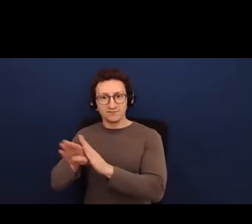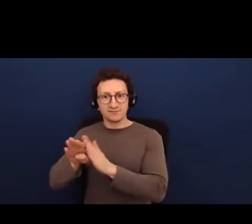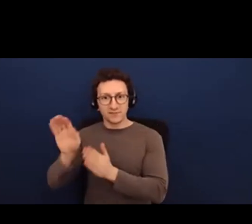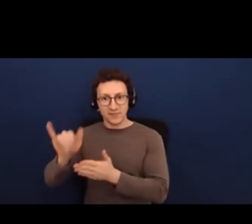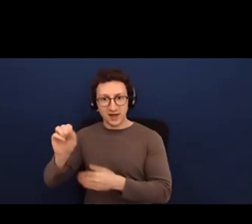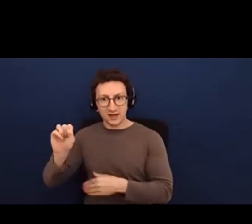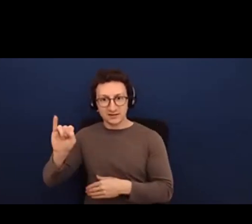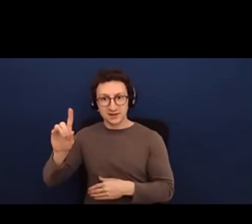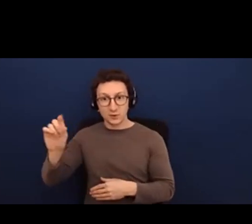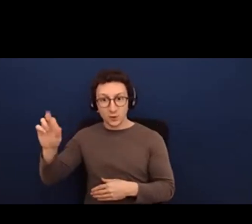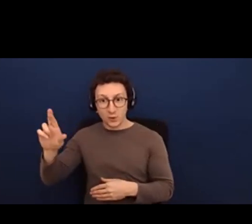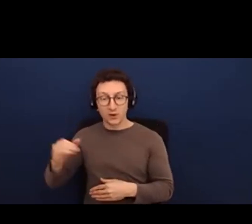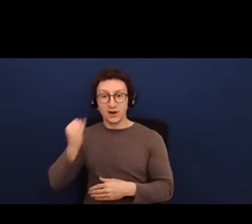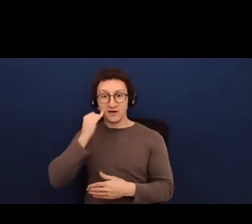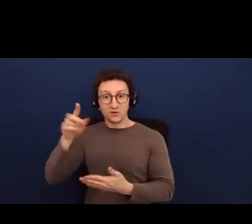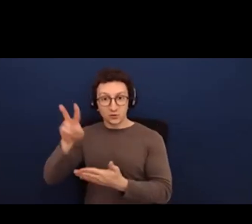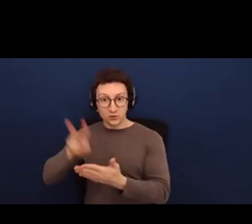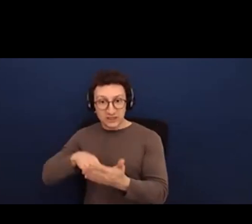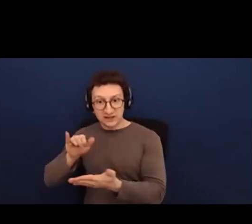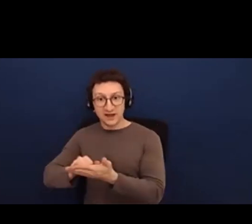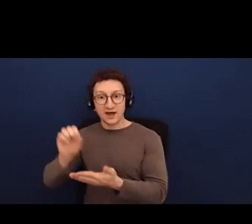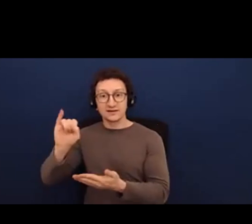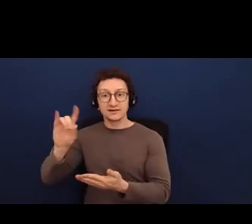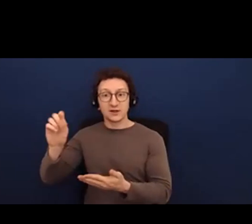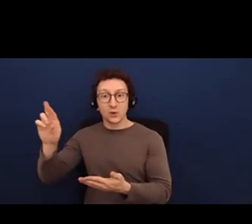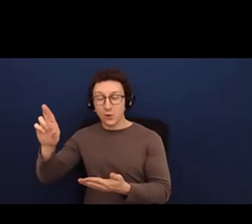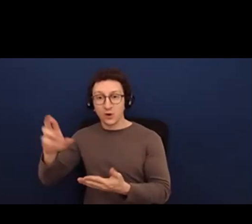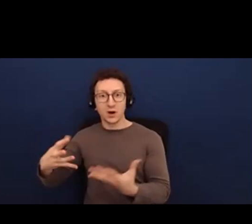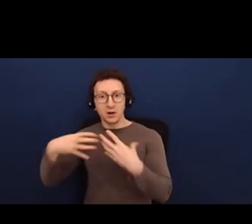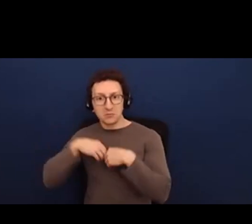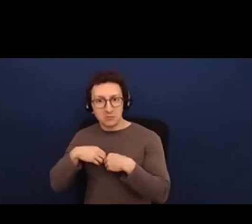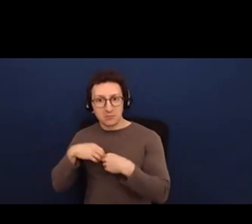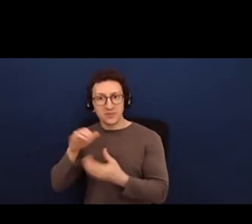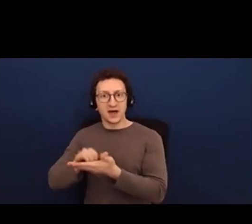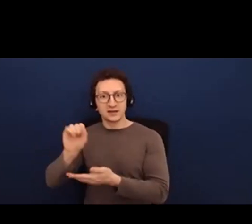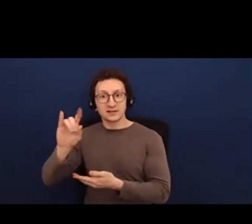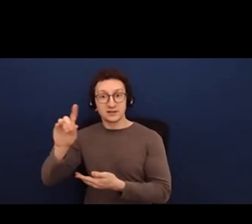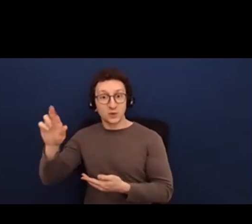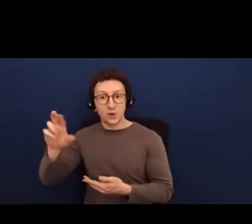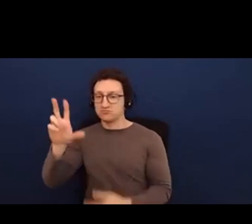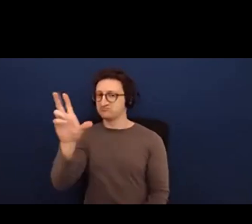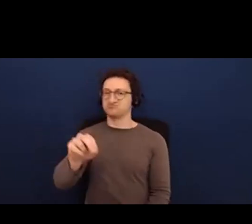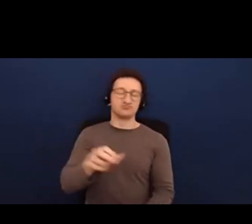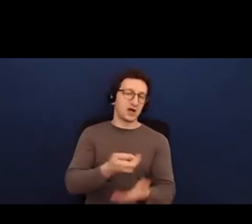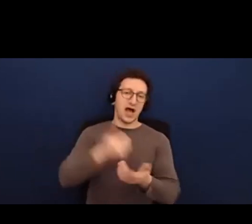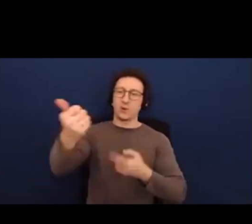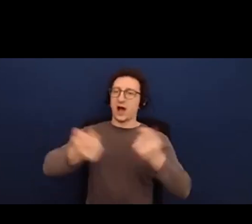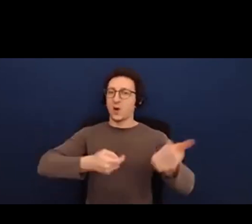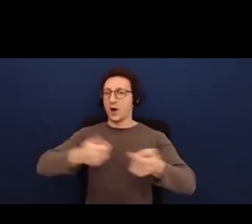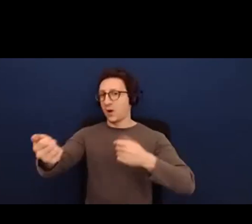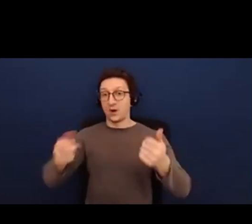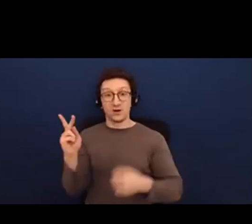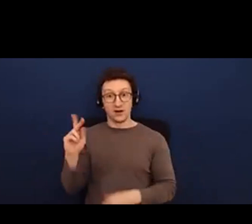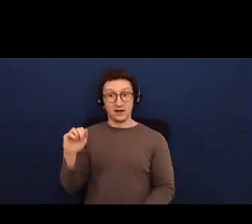And so it was not only Kaplan, but the people that contributed to the Sidur. And Kaplan